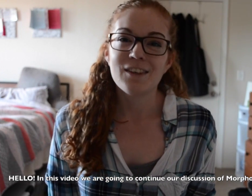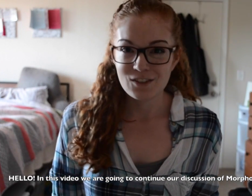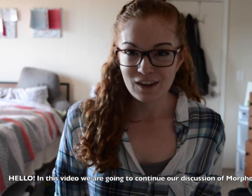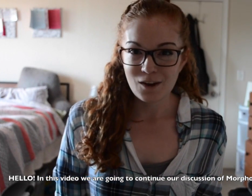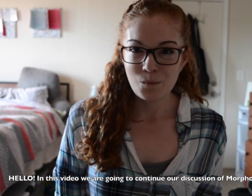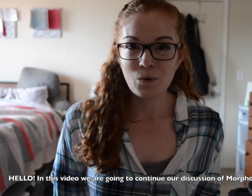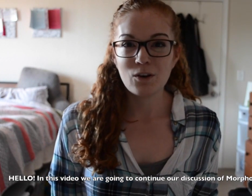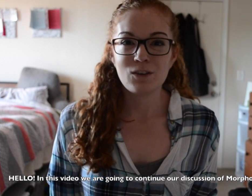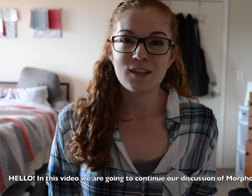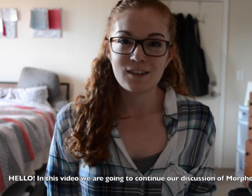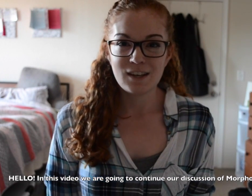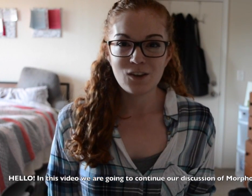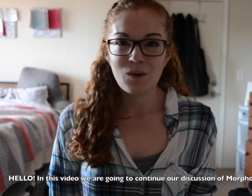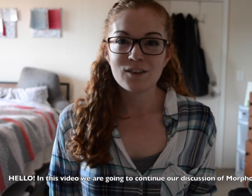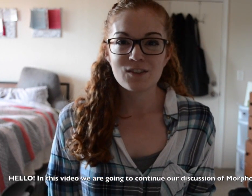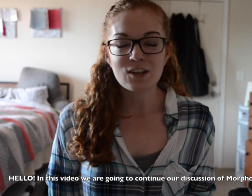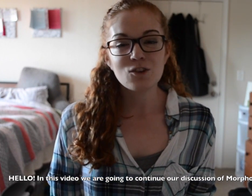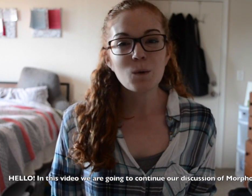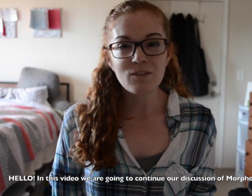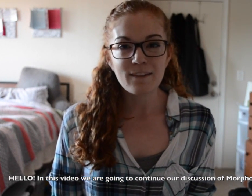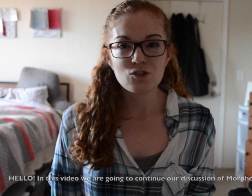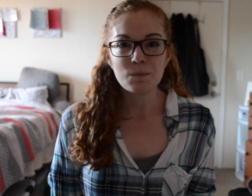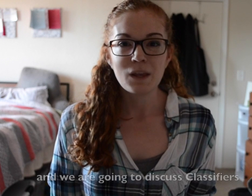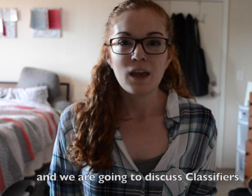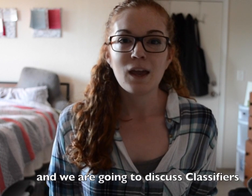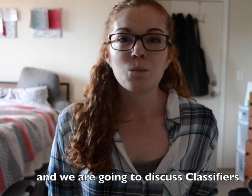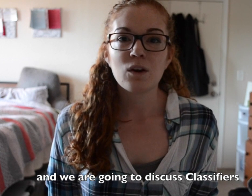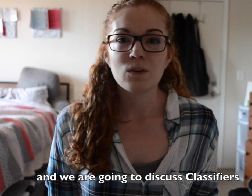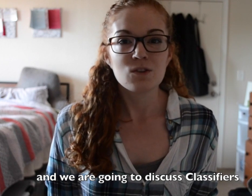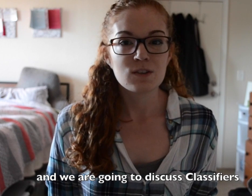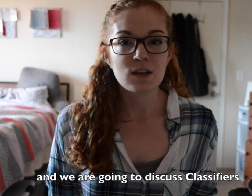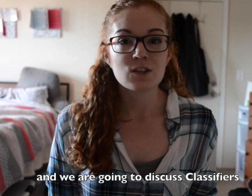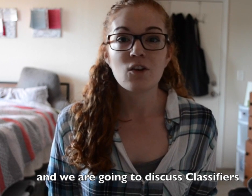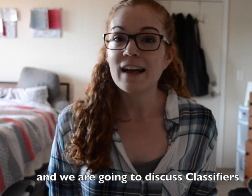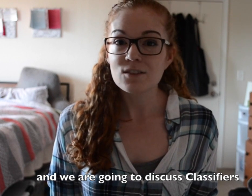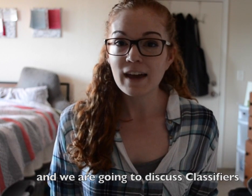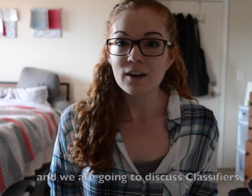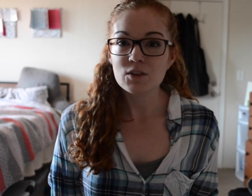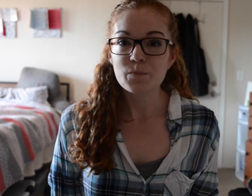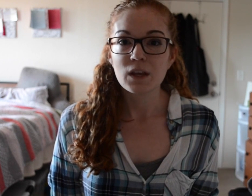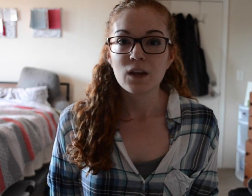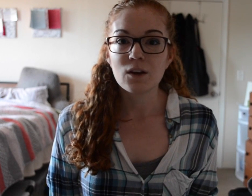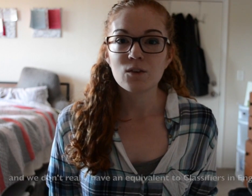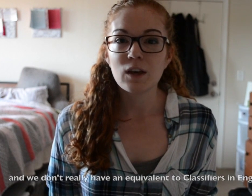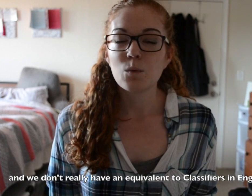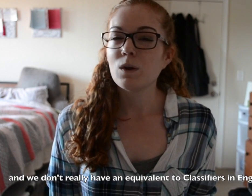In this video, we are going to continue our discussion of morphology, and we are going to discuss classifiers. And we don't